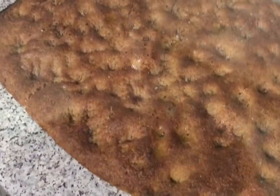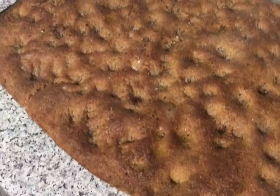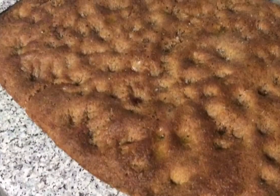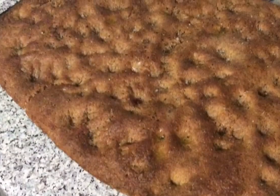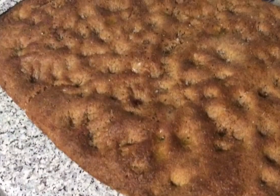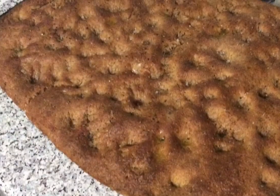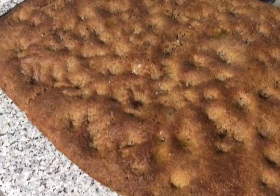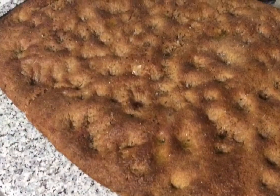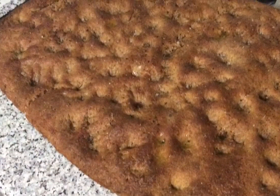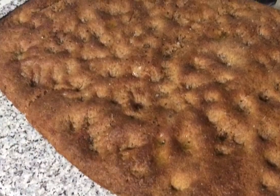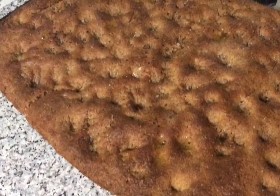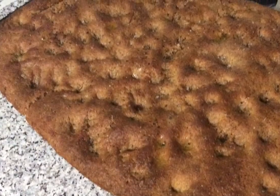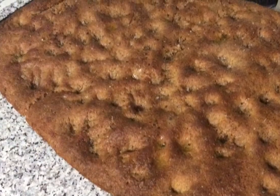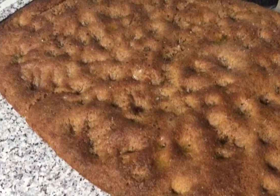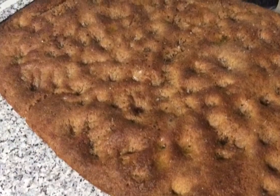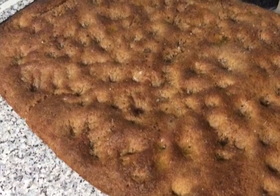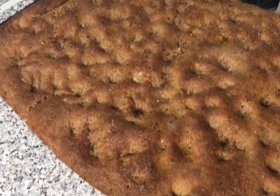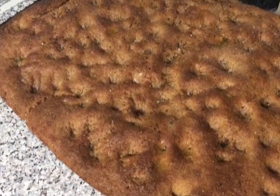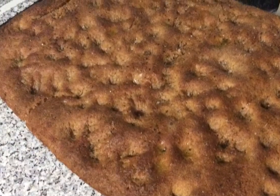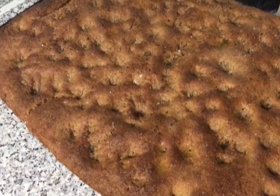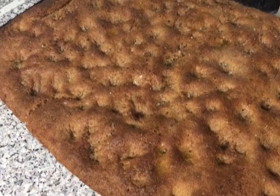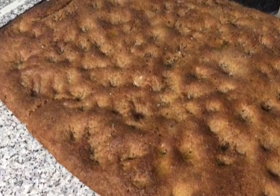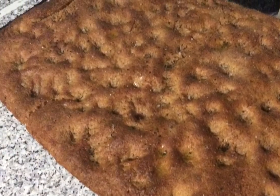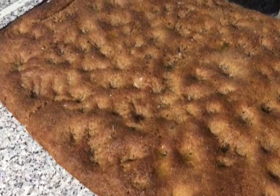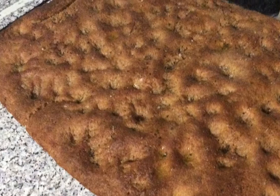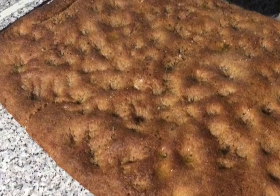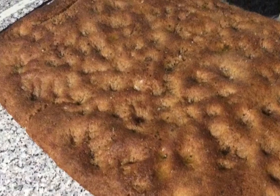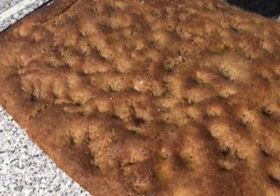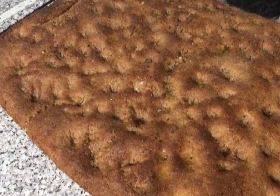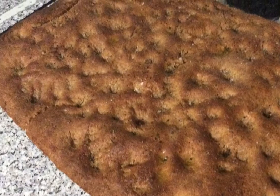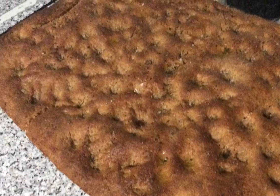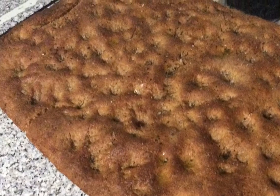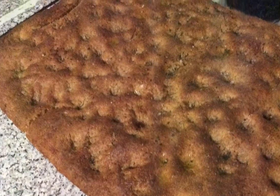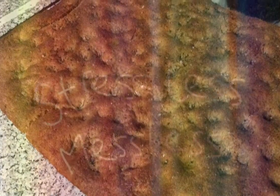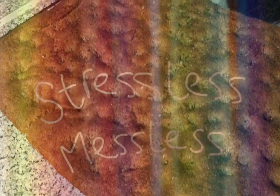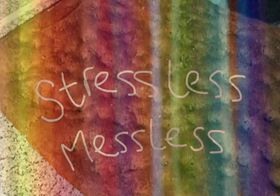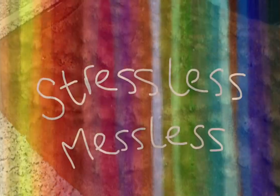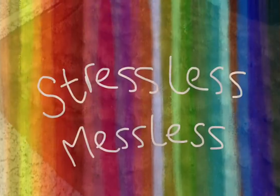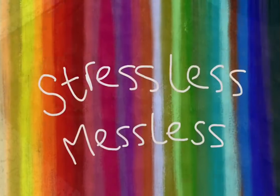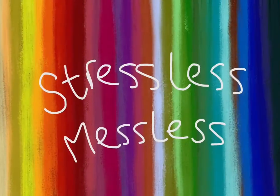Look at that. So delicious. Gonna eat it now.